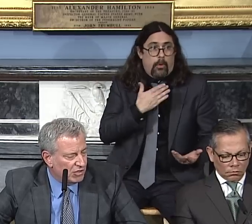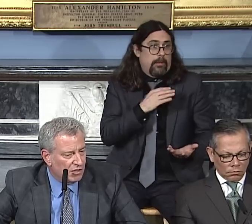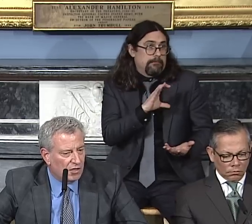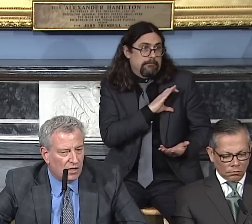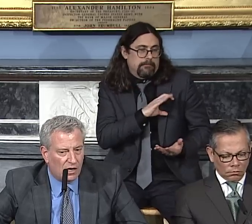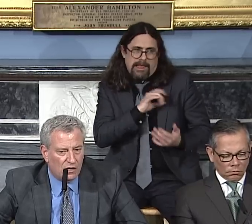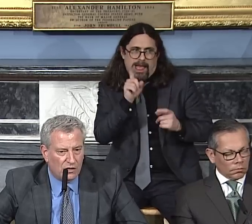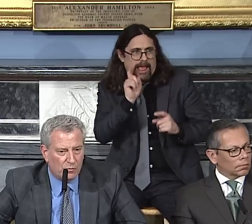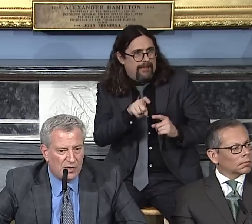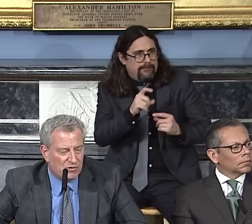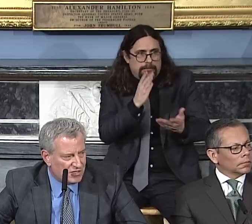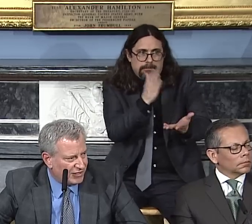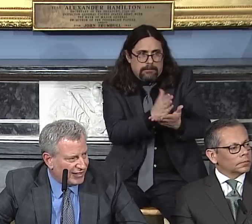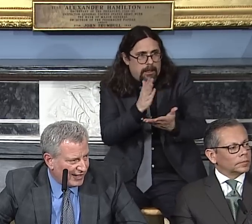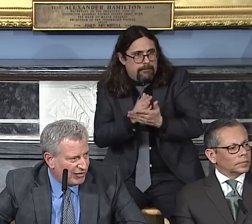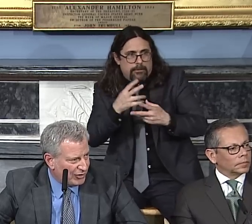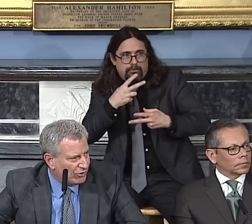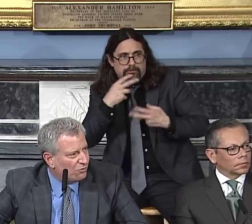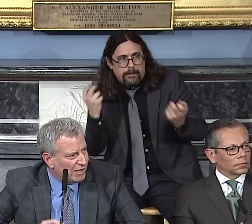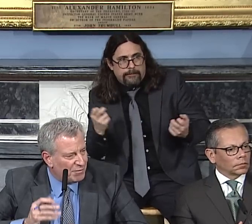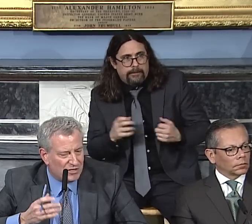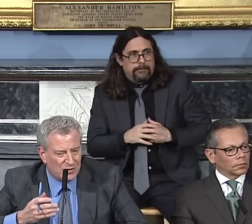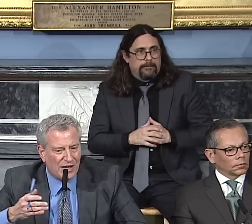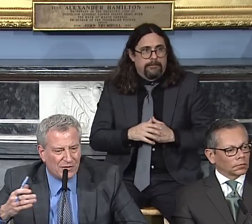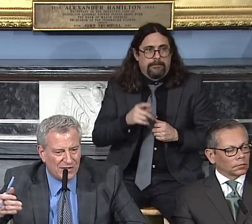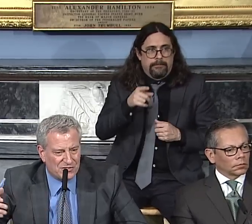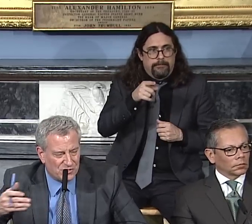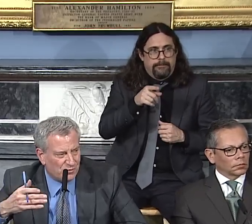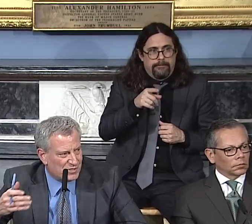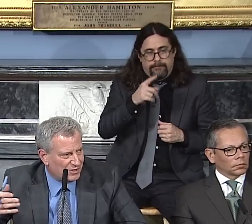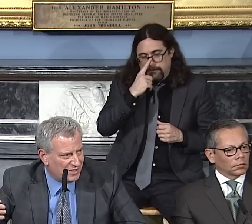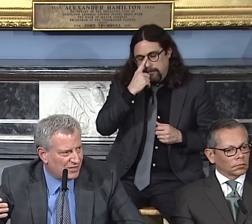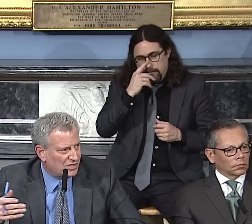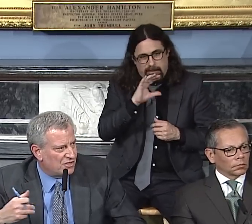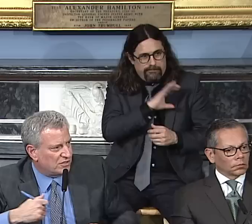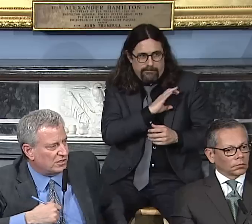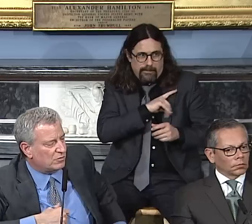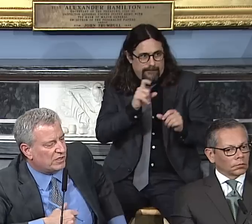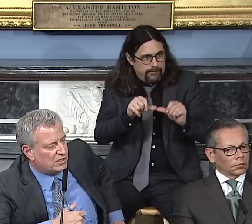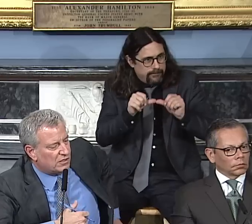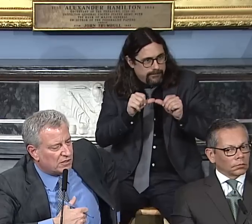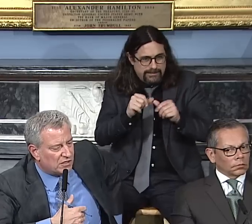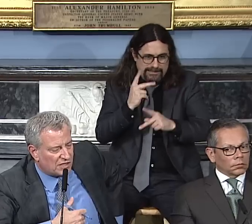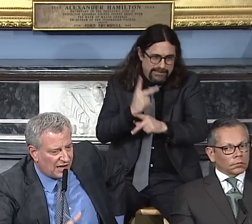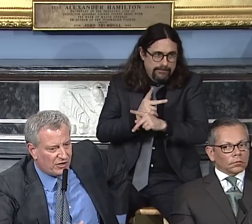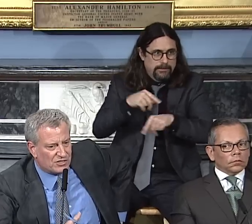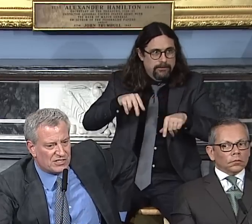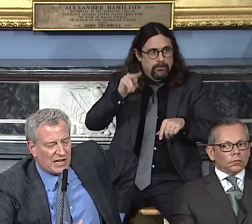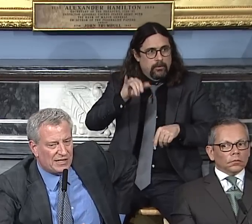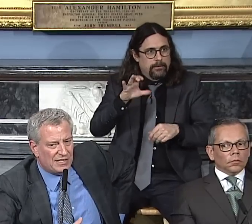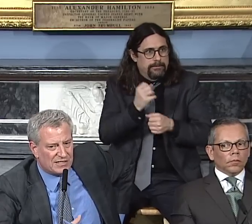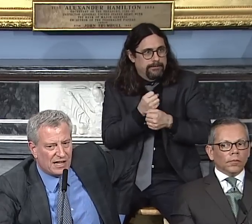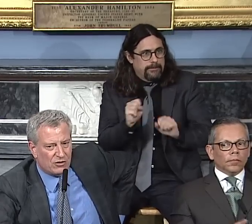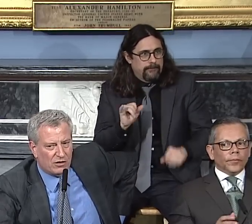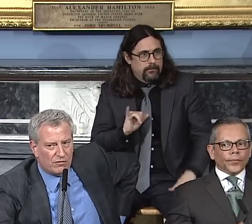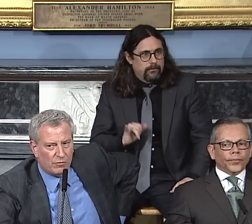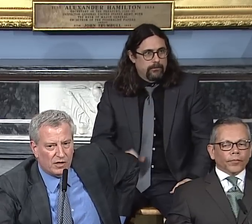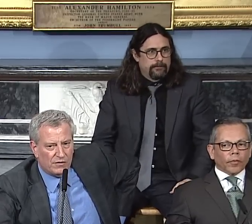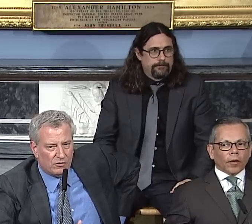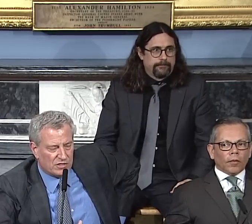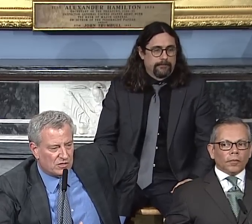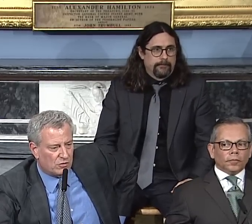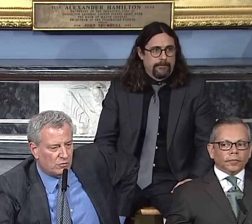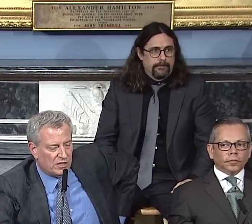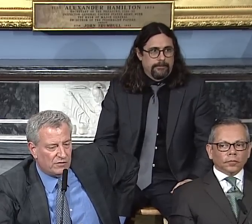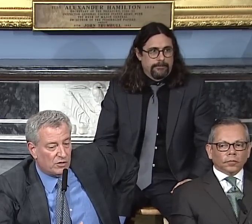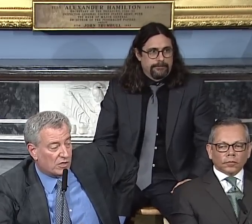coronavirus. You know, people still need a livelihood, right? I mean, you go down the list, children still need an education. The entire society has not gone from